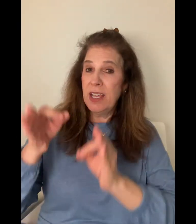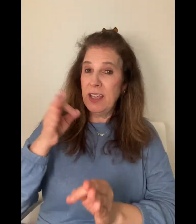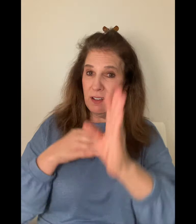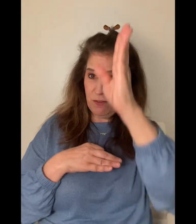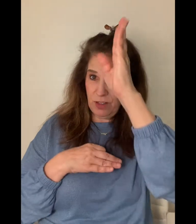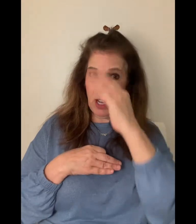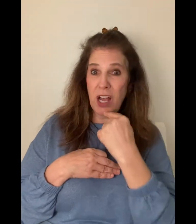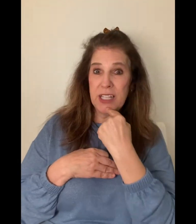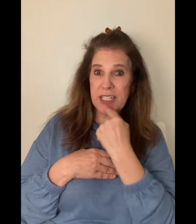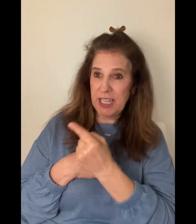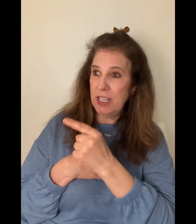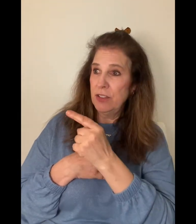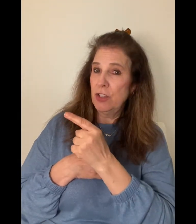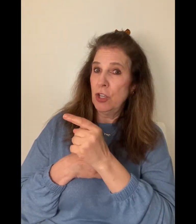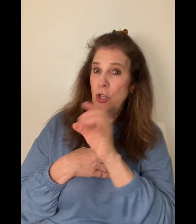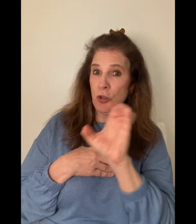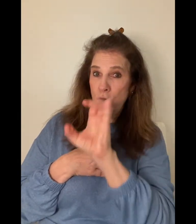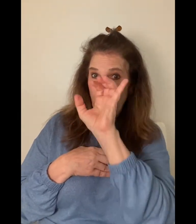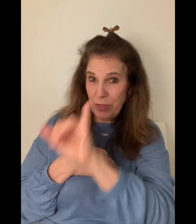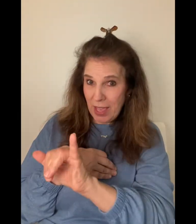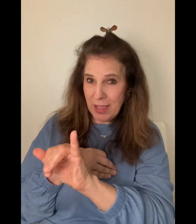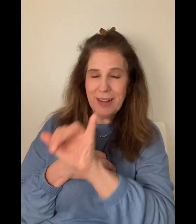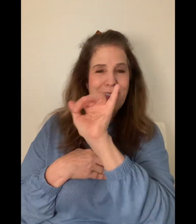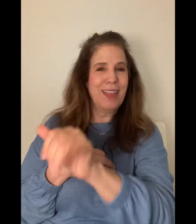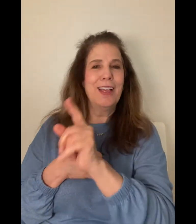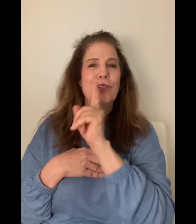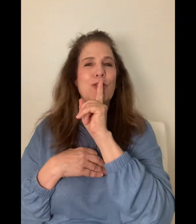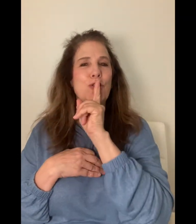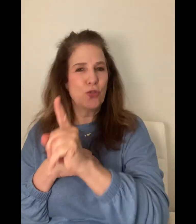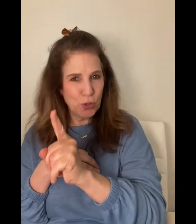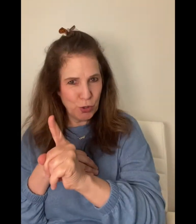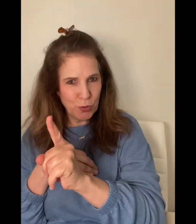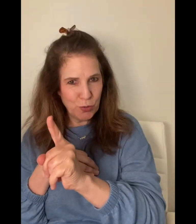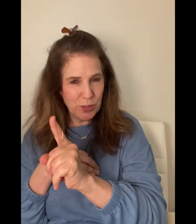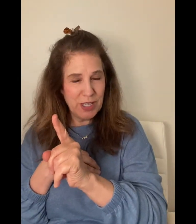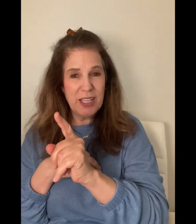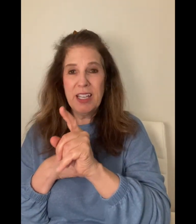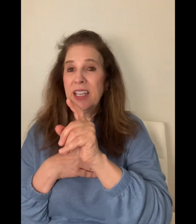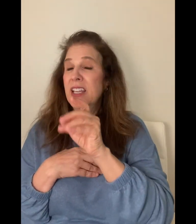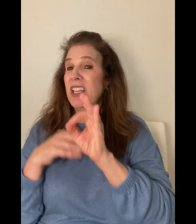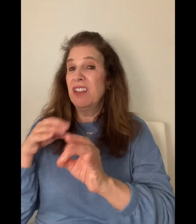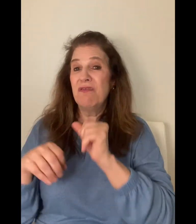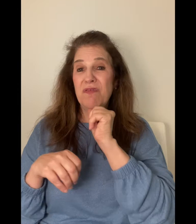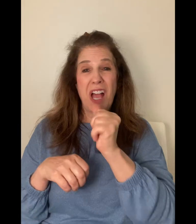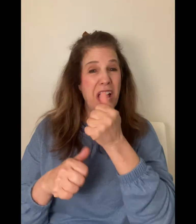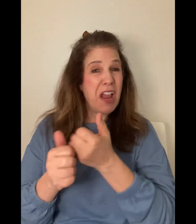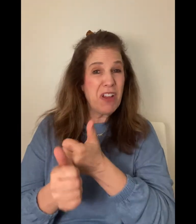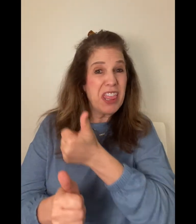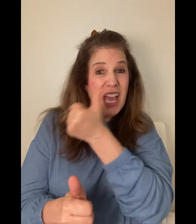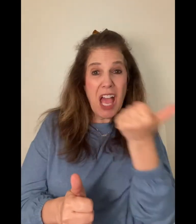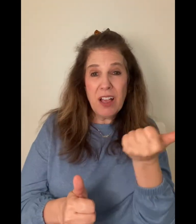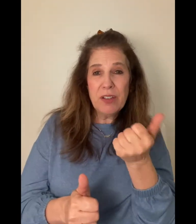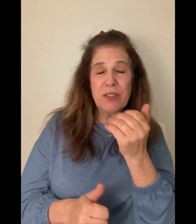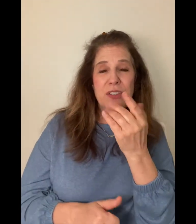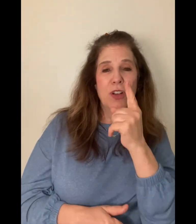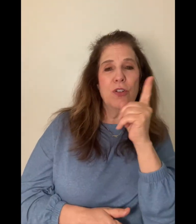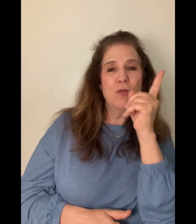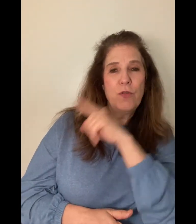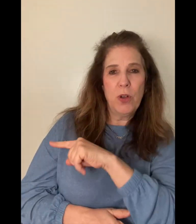false. What changes the tree of good and evil, the tree of knowledge of good